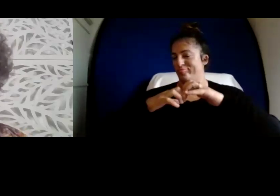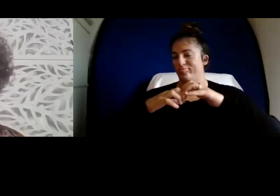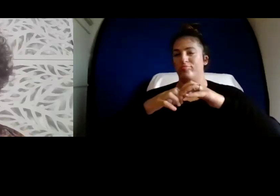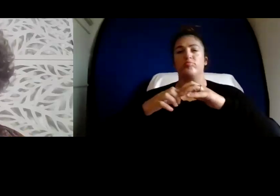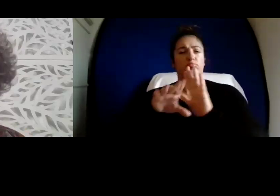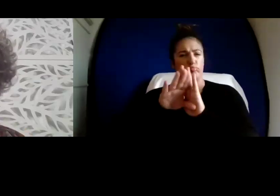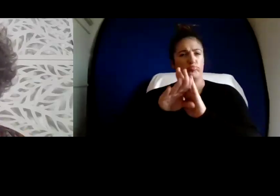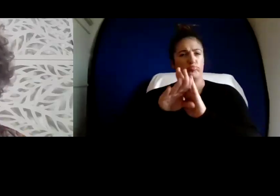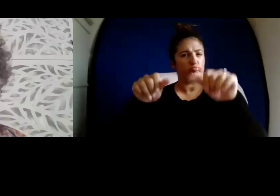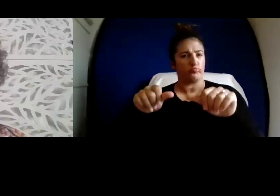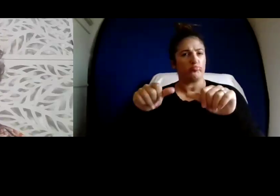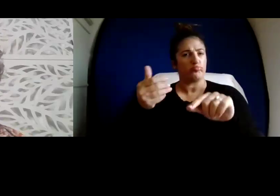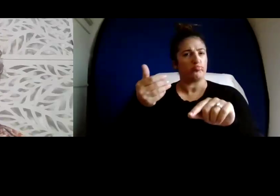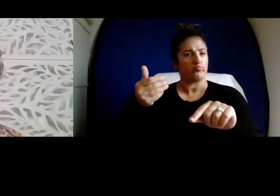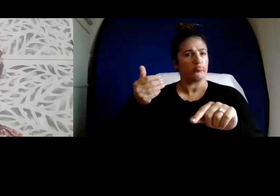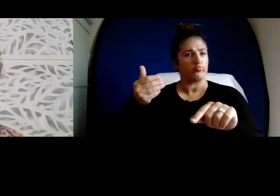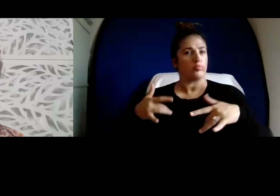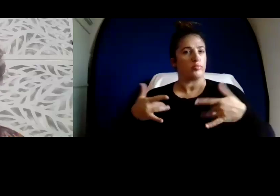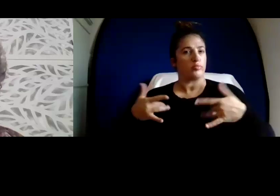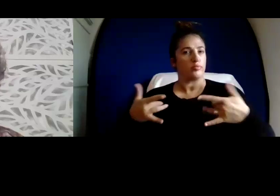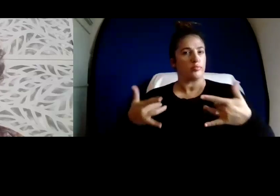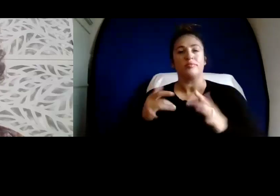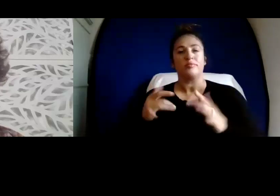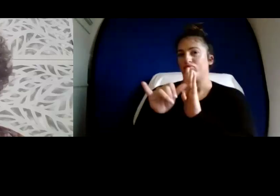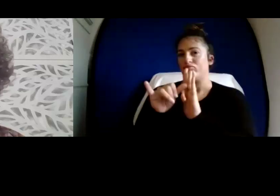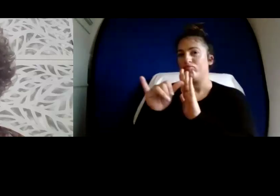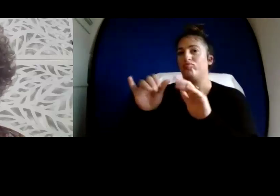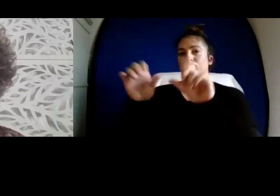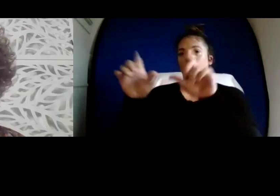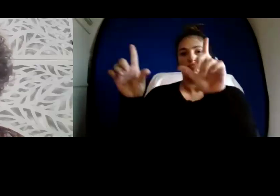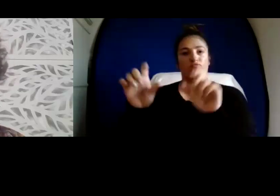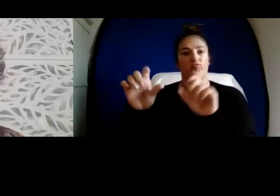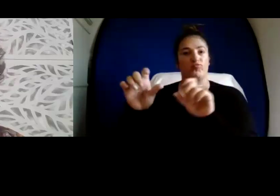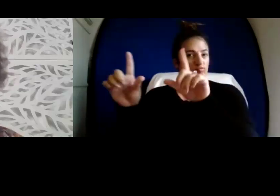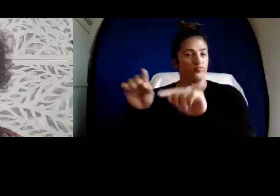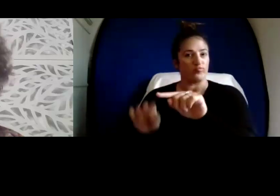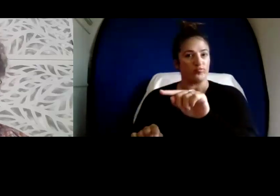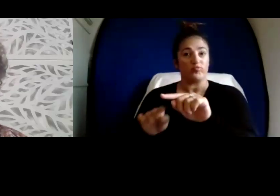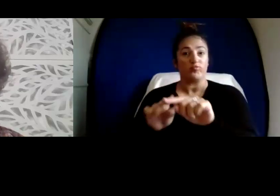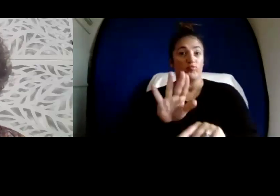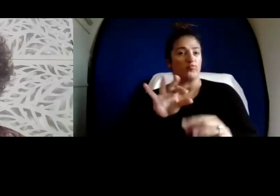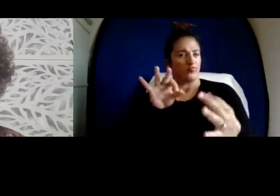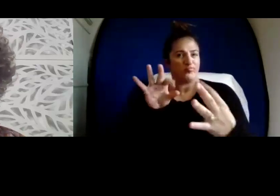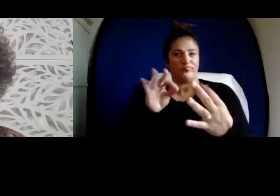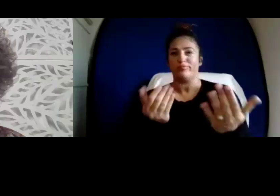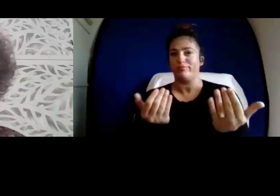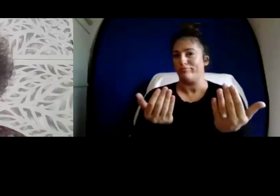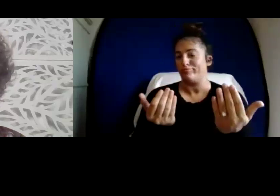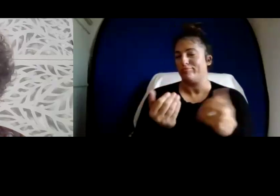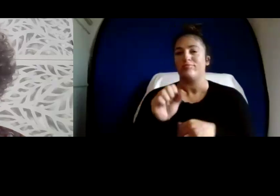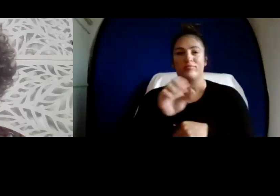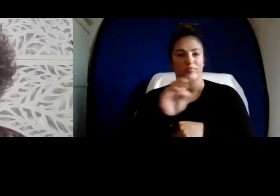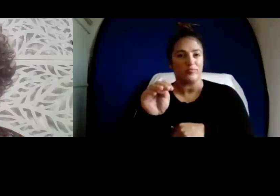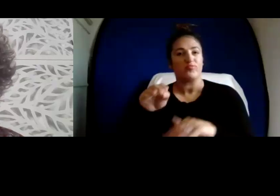events on our YouTube channel. And we always love to hear what folks think about our events, so feel free to engage with our social media